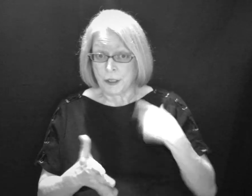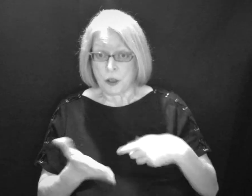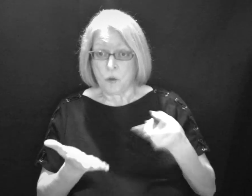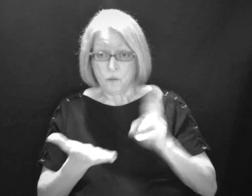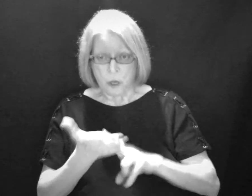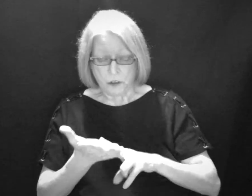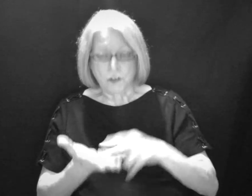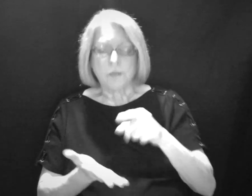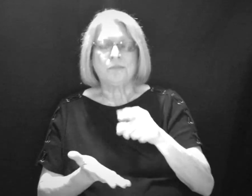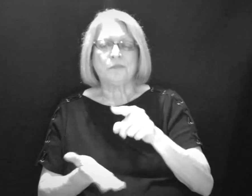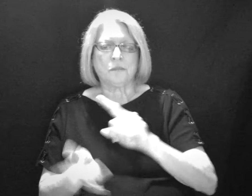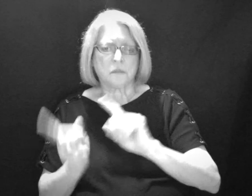and paste it.